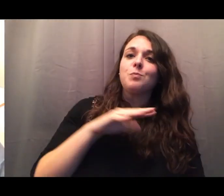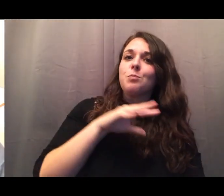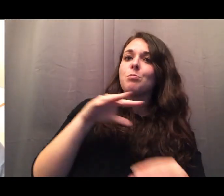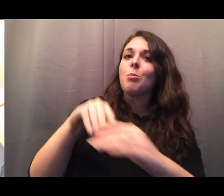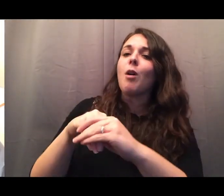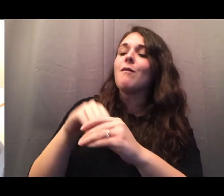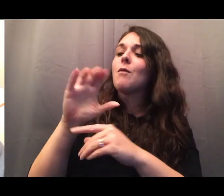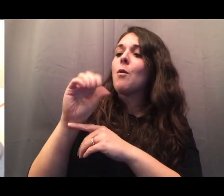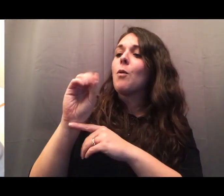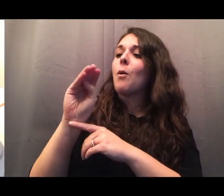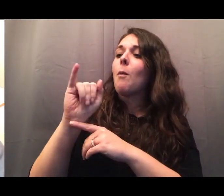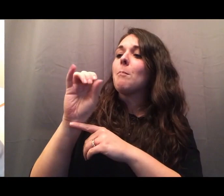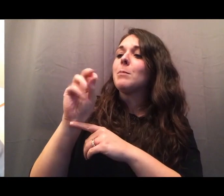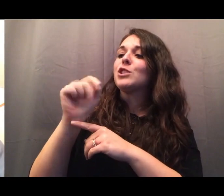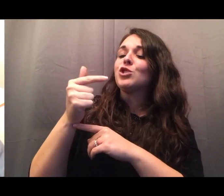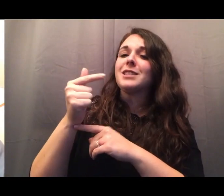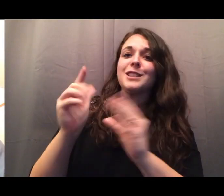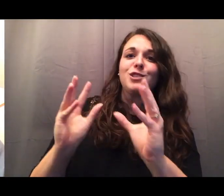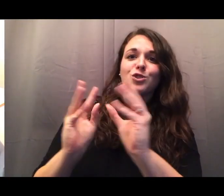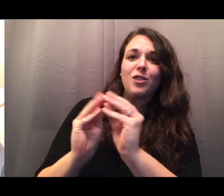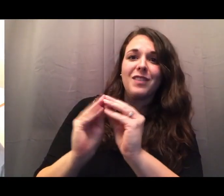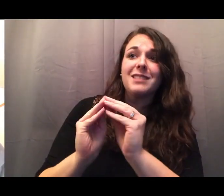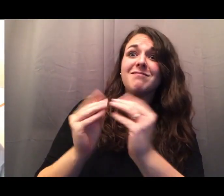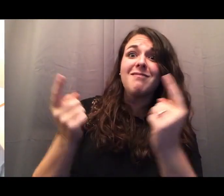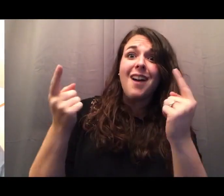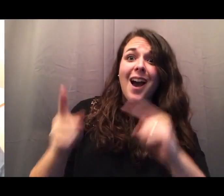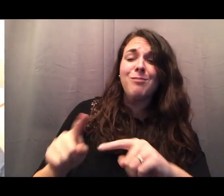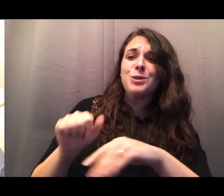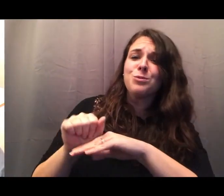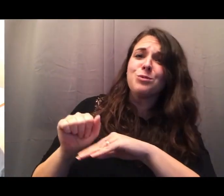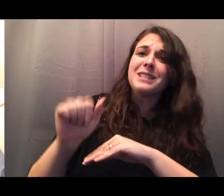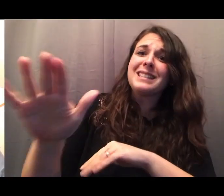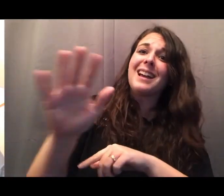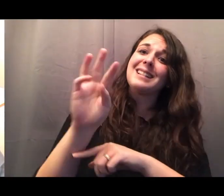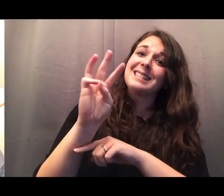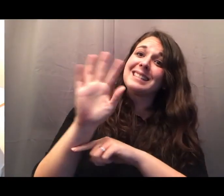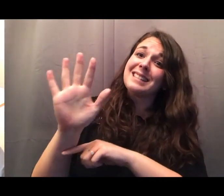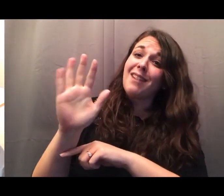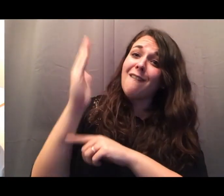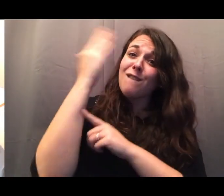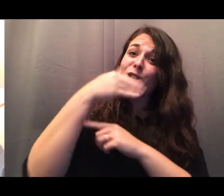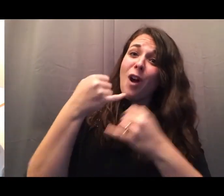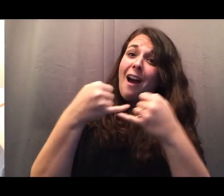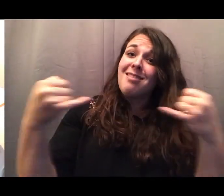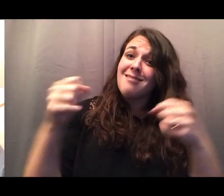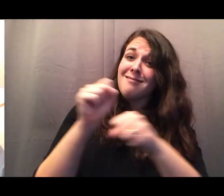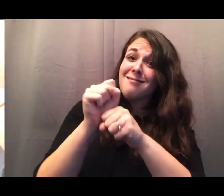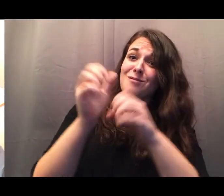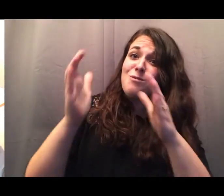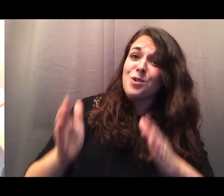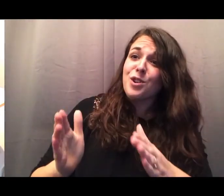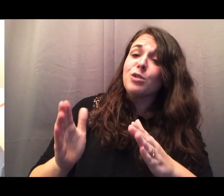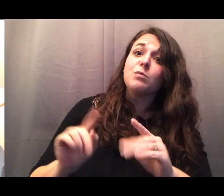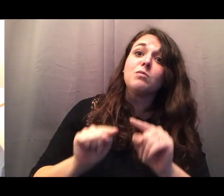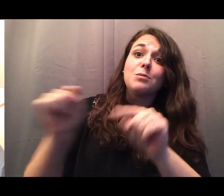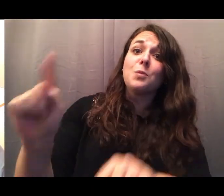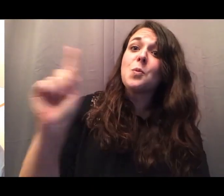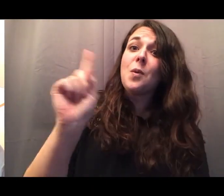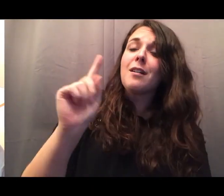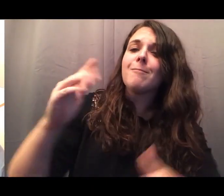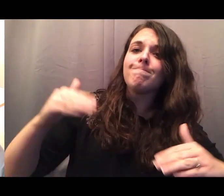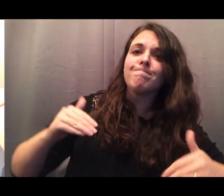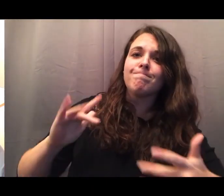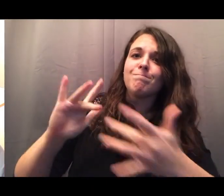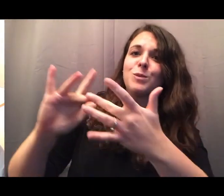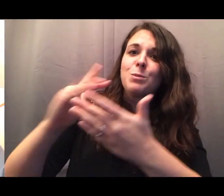a commissioning service. We were able to commission 65 frontline workers and send them to the